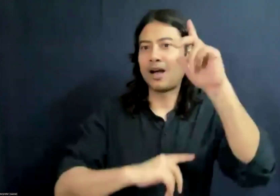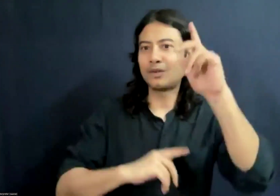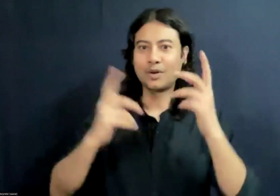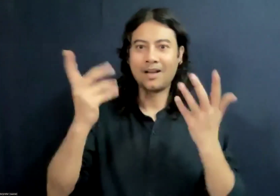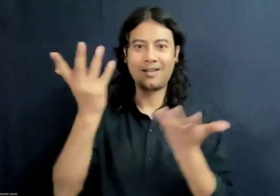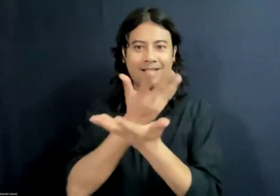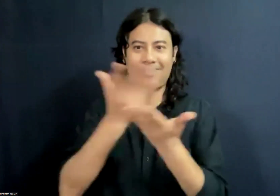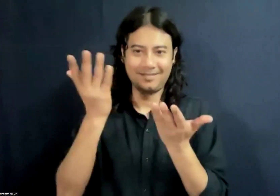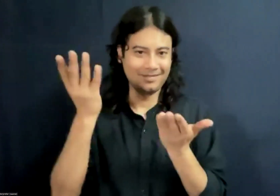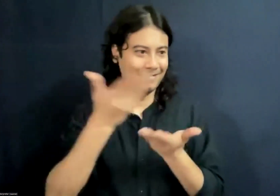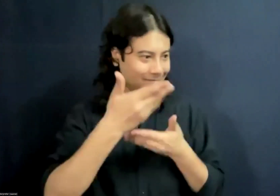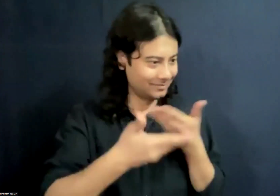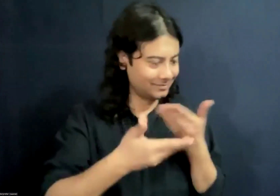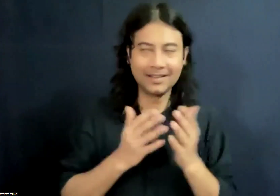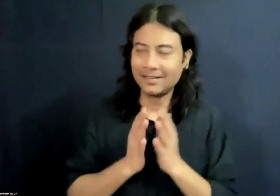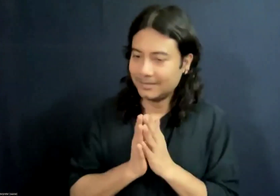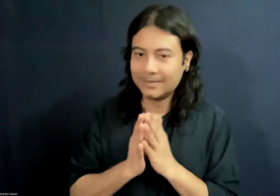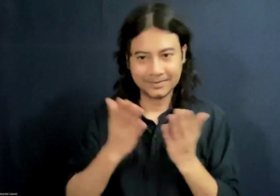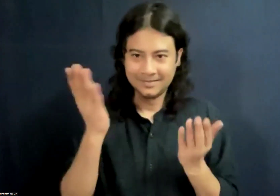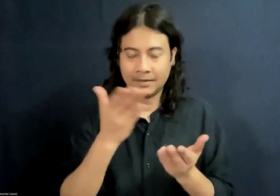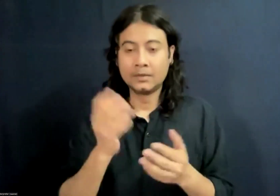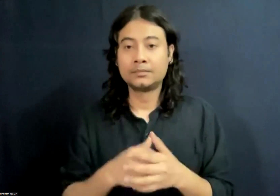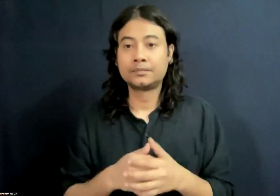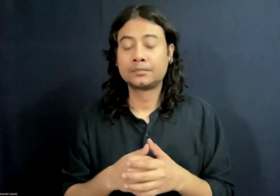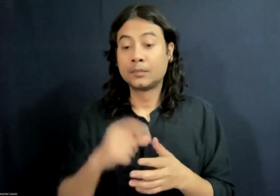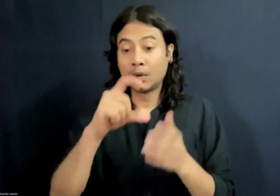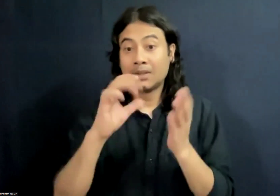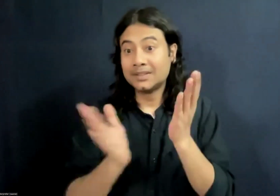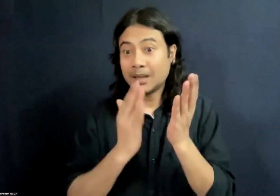entire chapter is about three modes